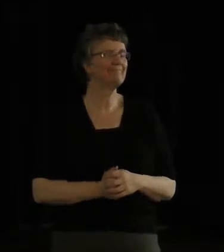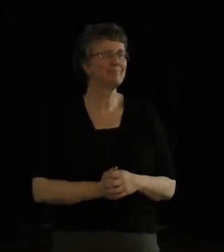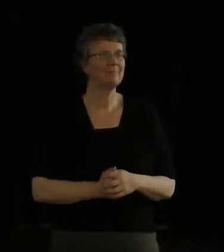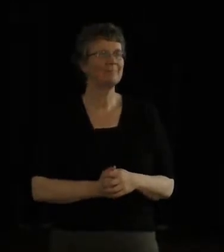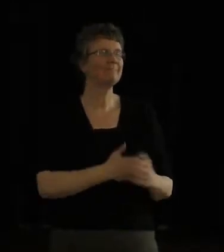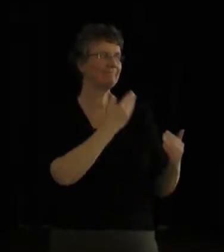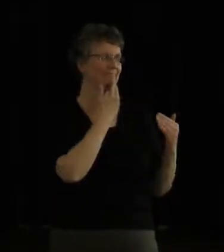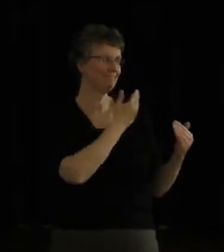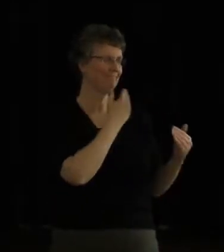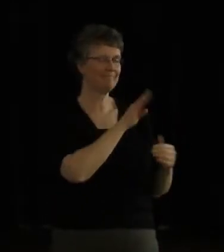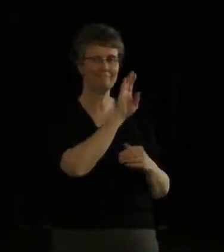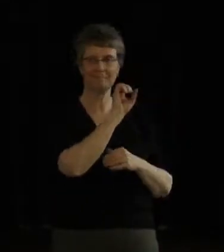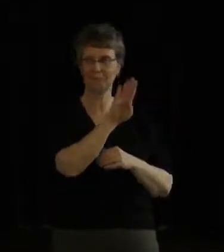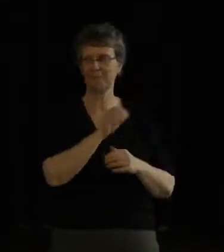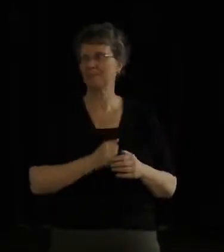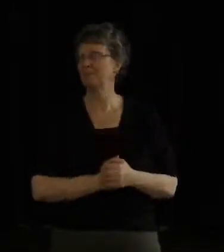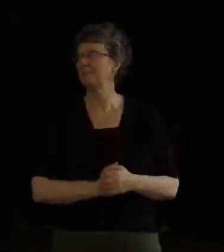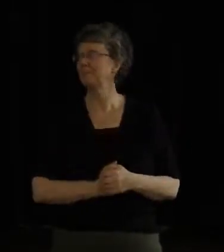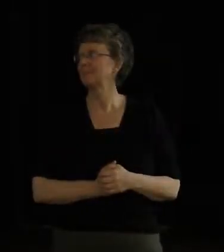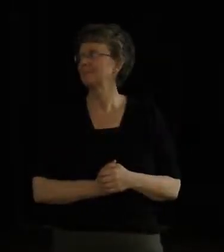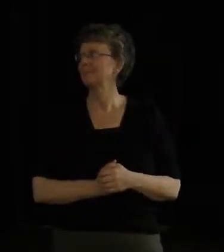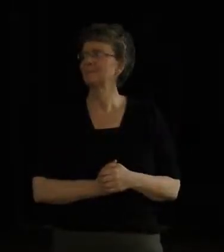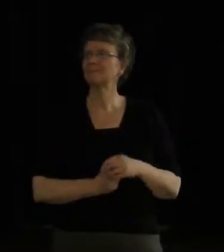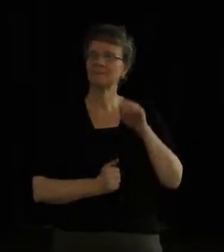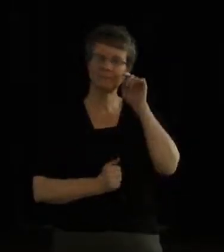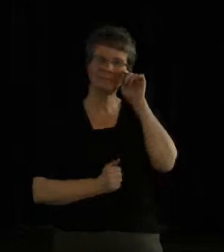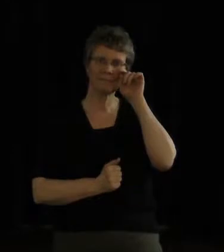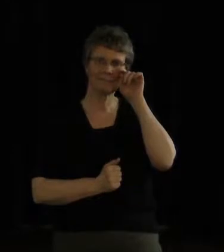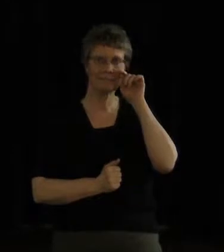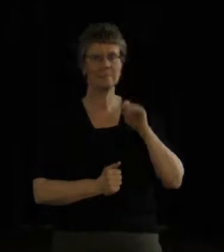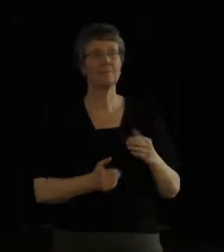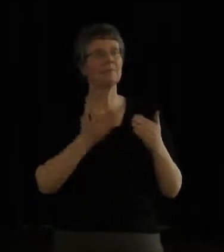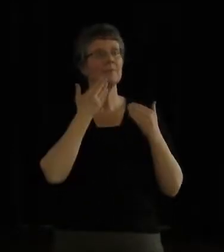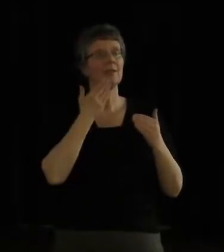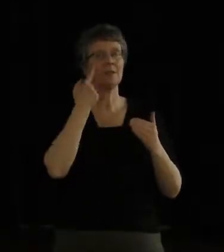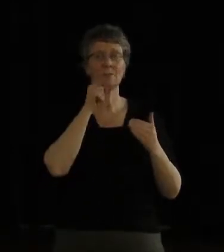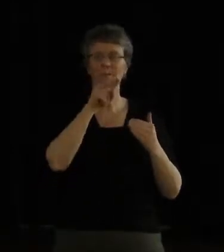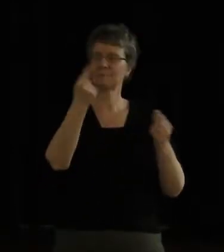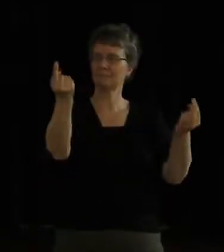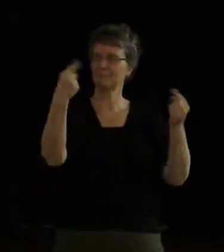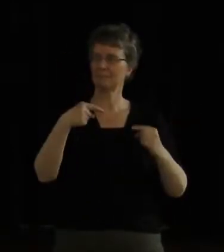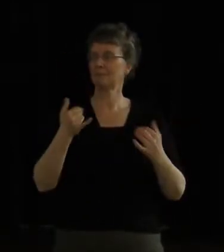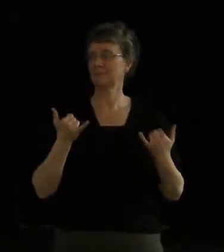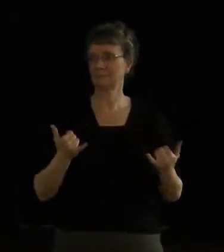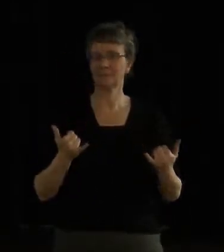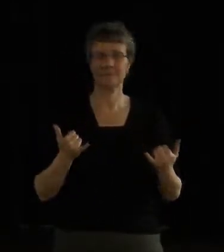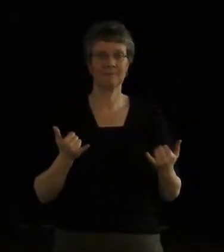Thanks, Bob. Yeah, and thank you for attending. This is something myself that I've